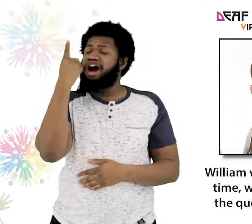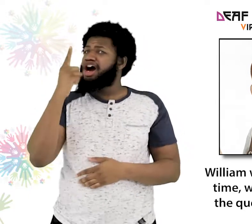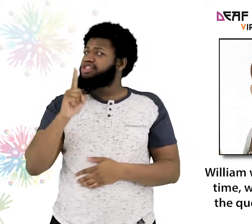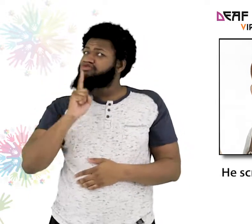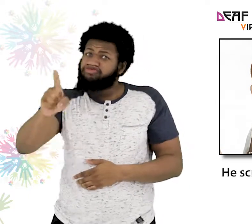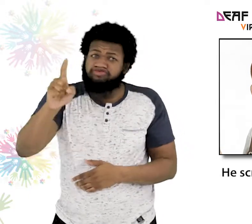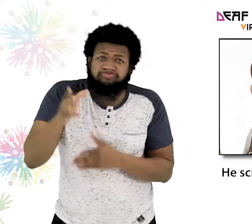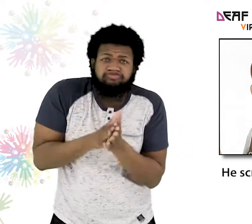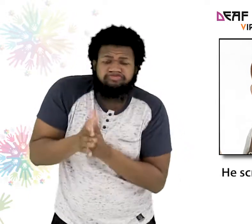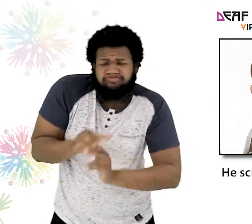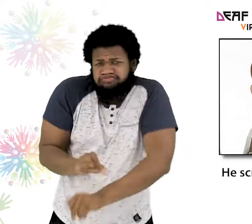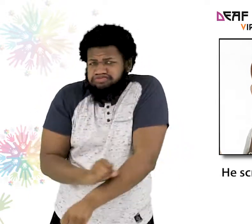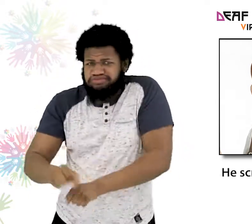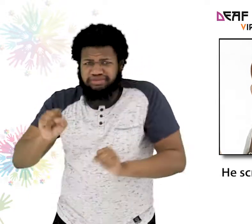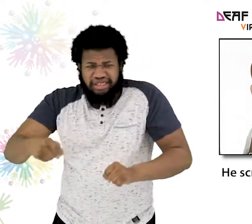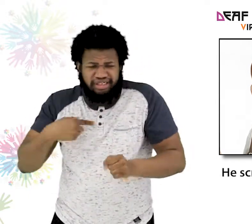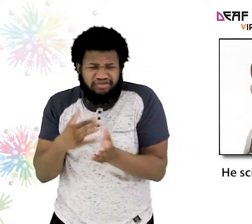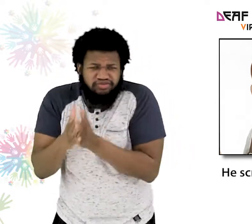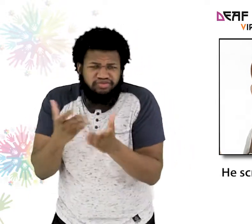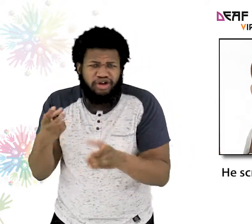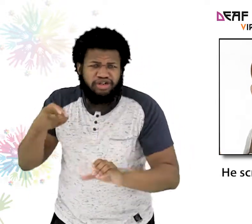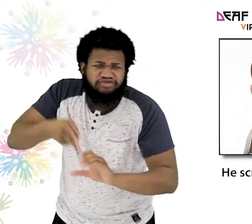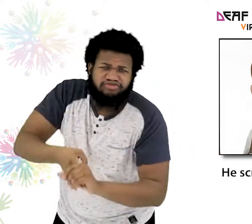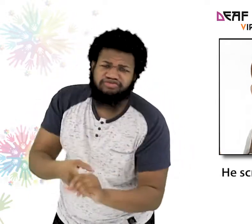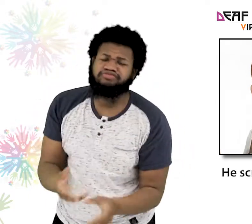He scrambled happily to the outfield.